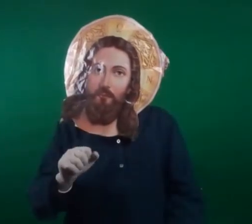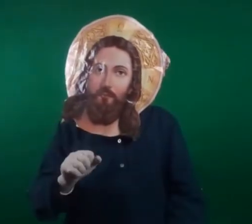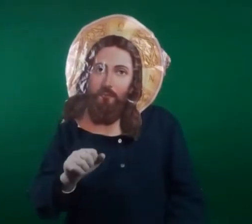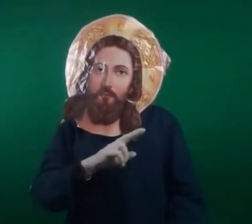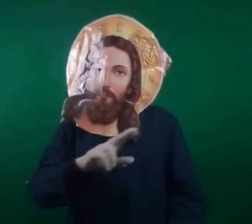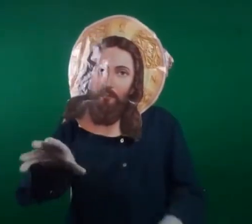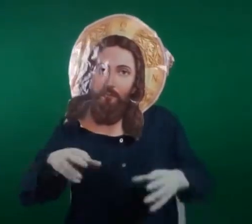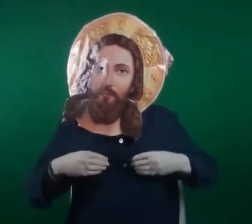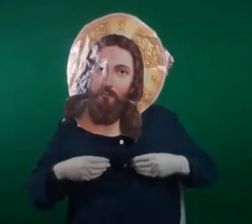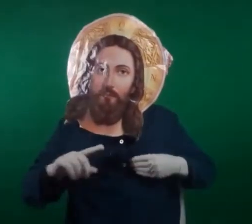about this.